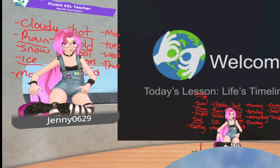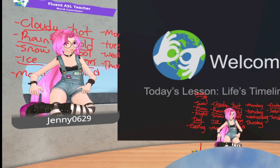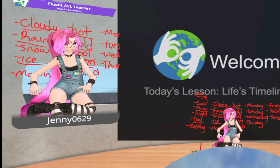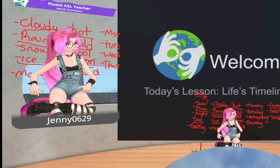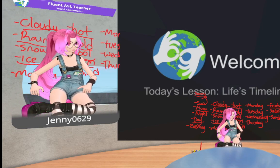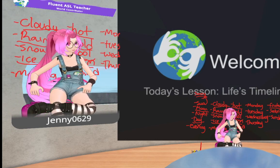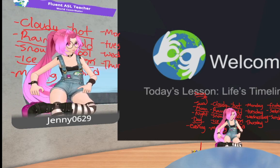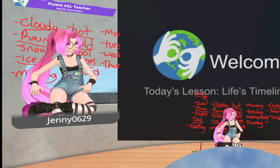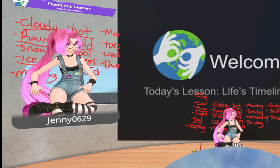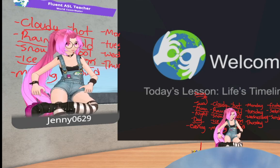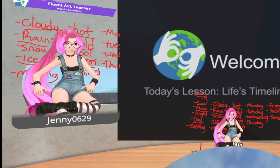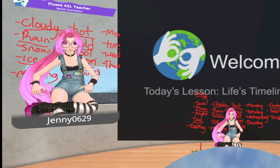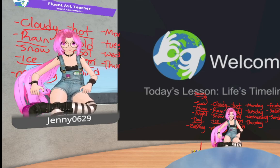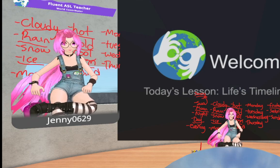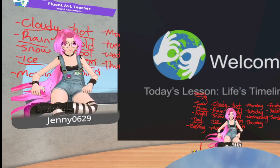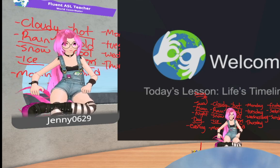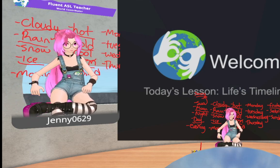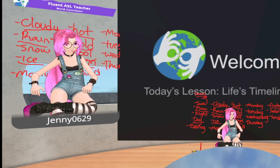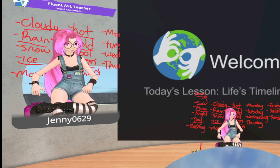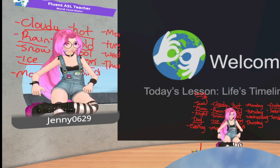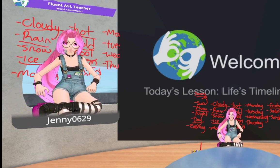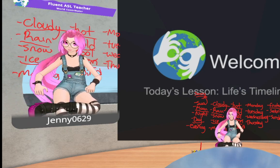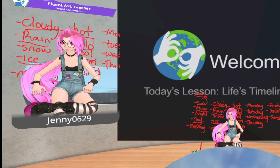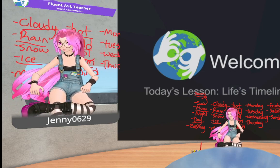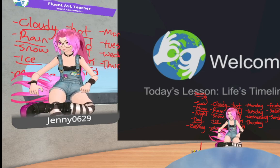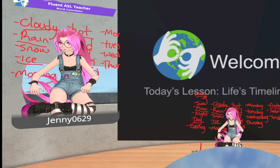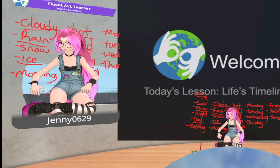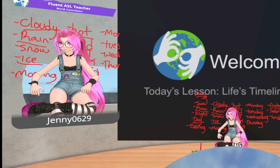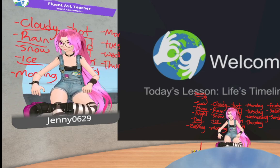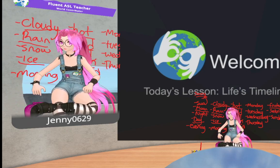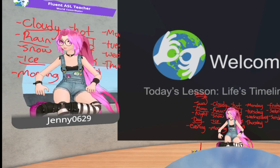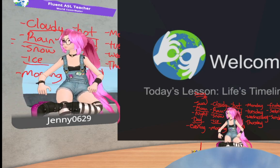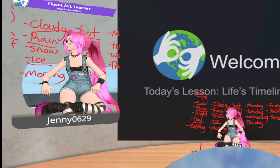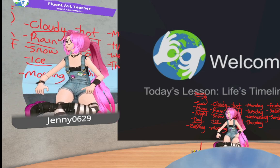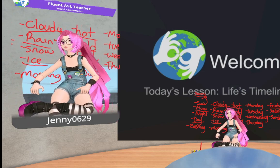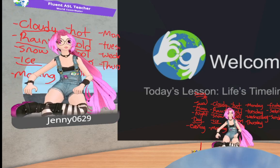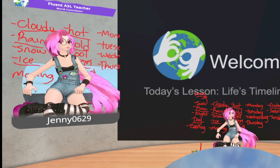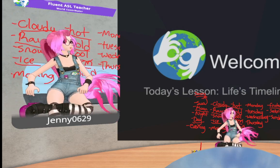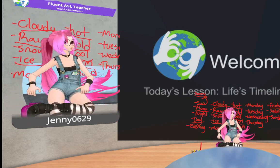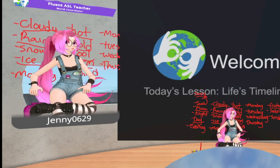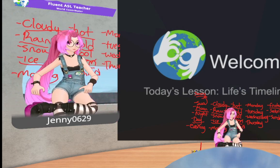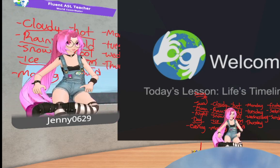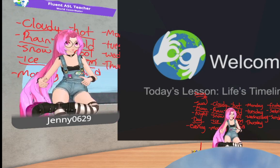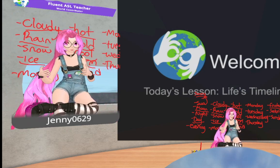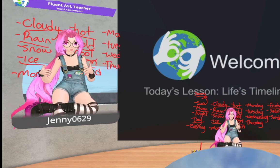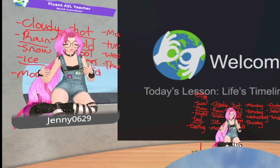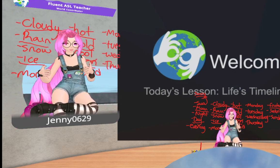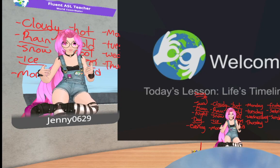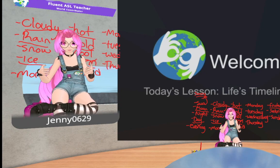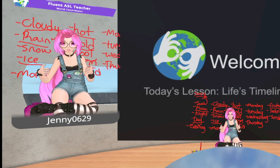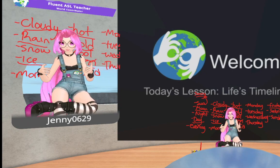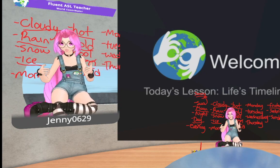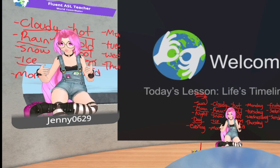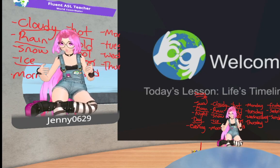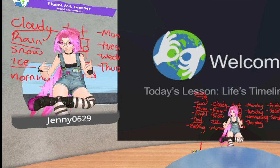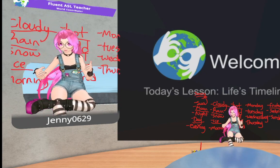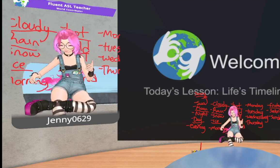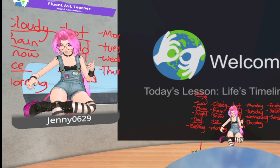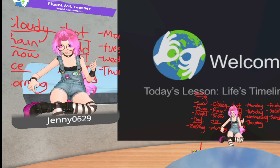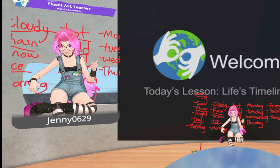Any other questions before we move on to a picture? Make sure I'm not missing anyone. Cool.